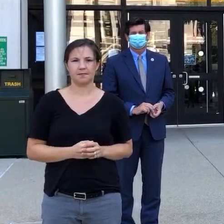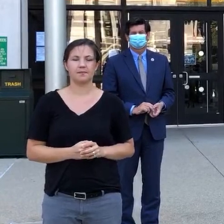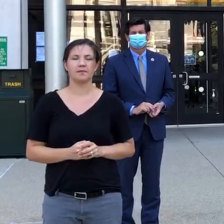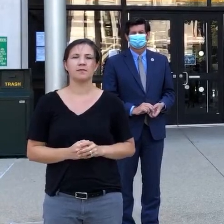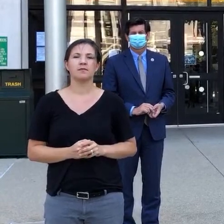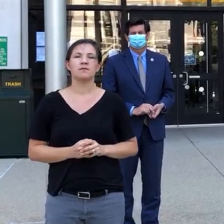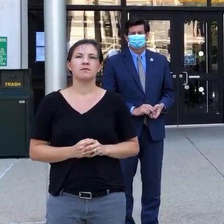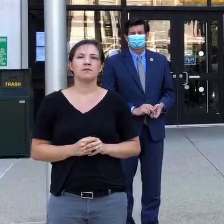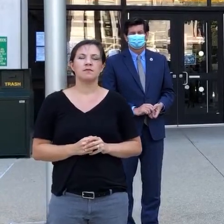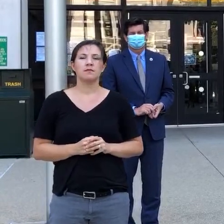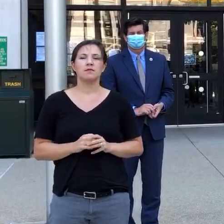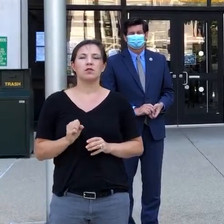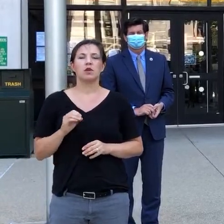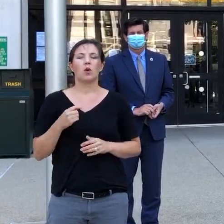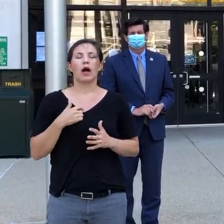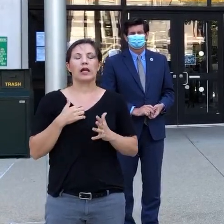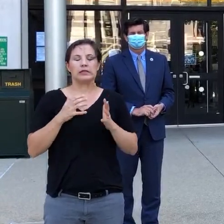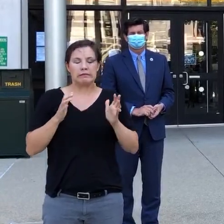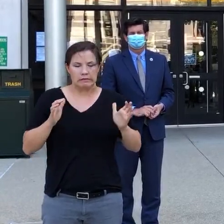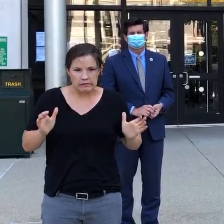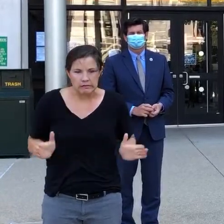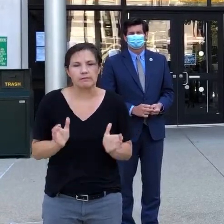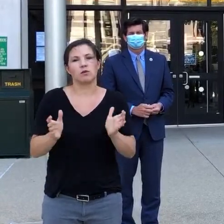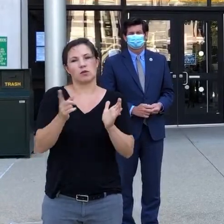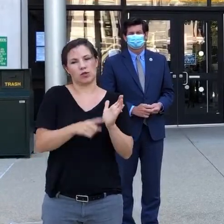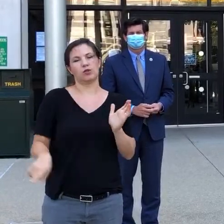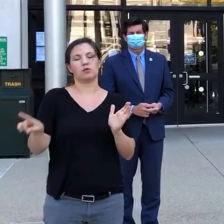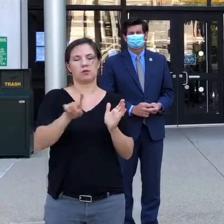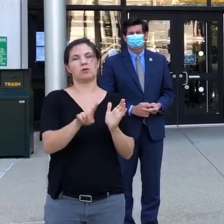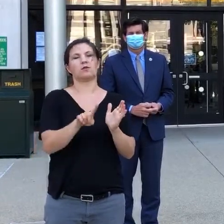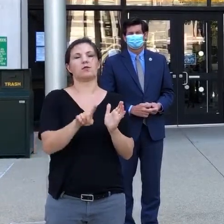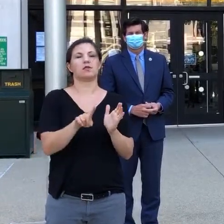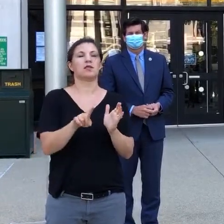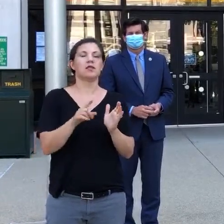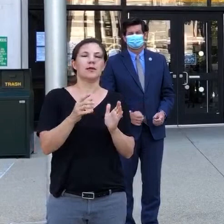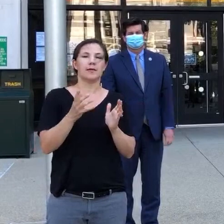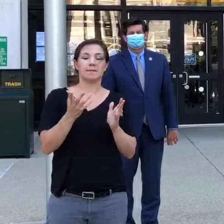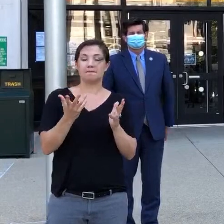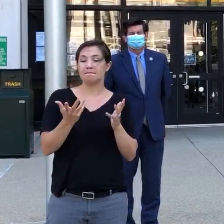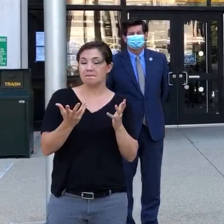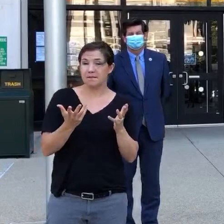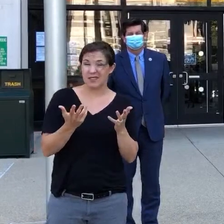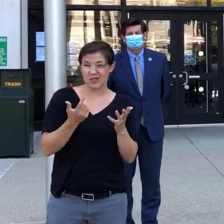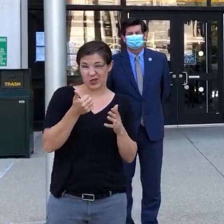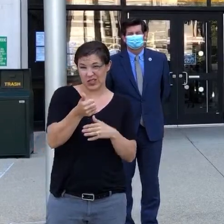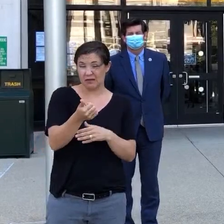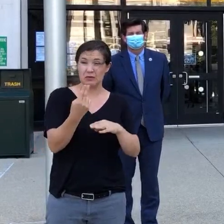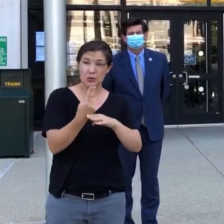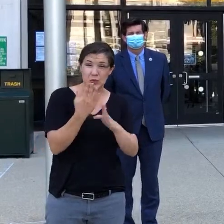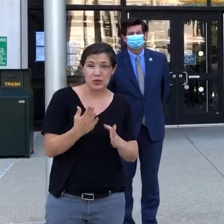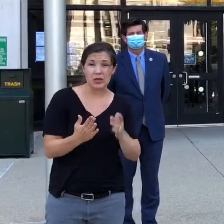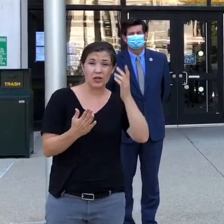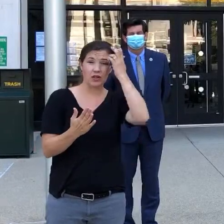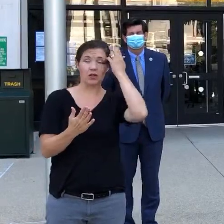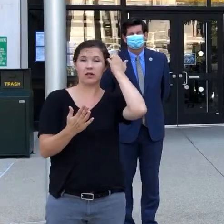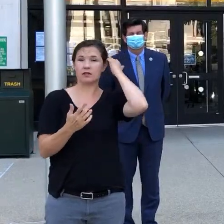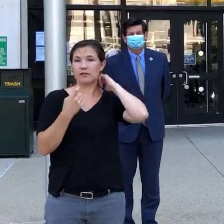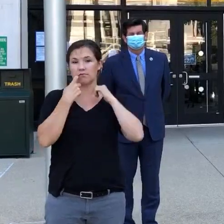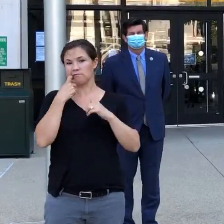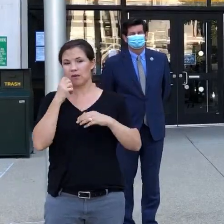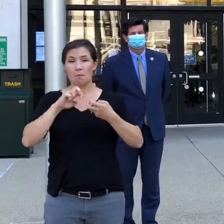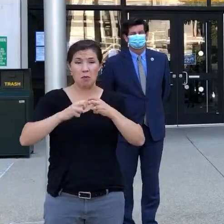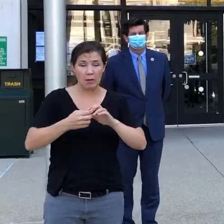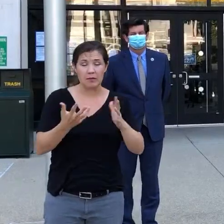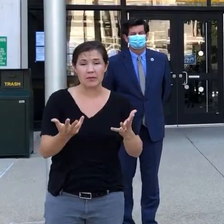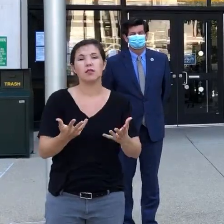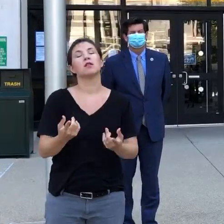And so I implore those who are out there who may be users who have a problem to come